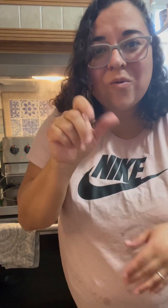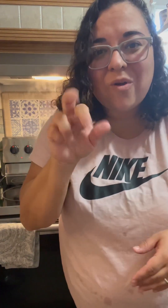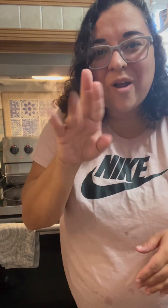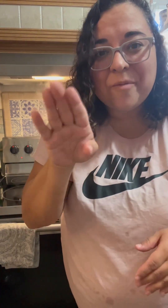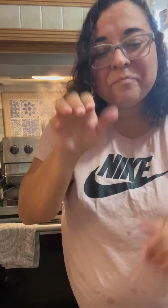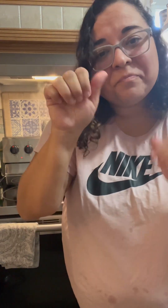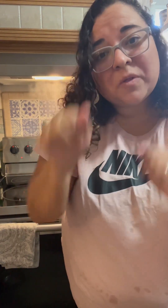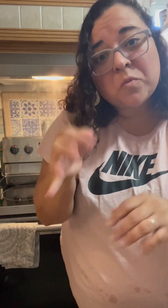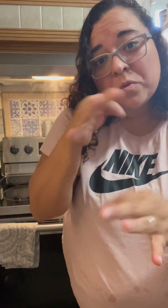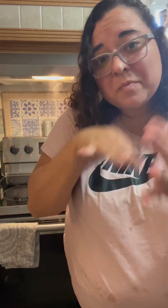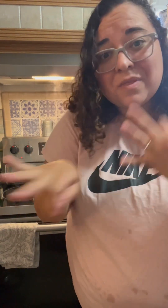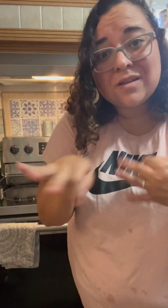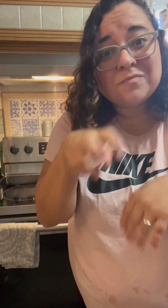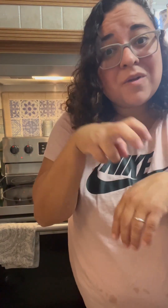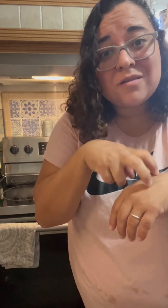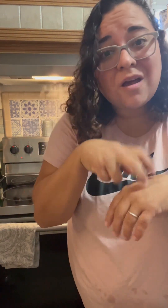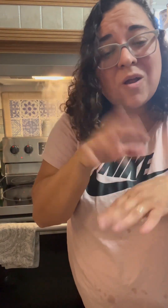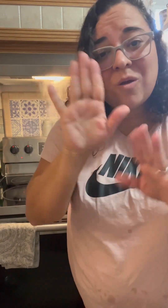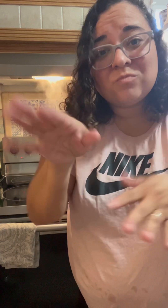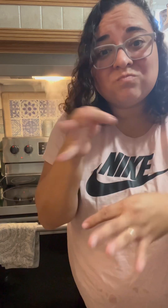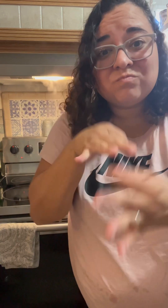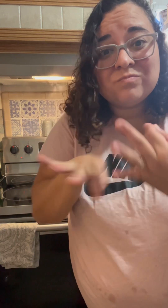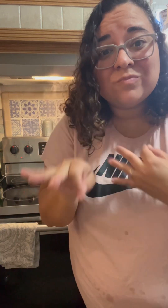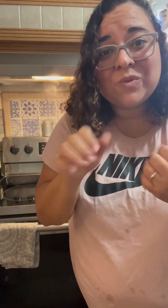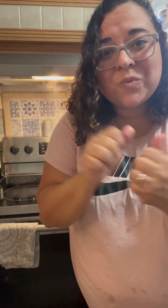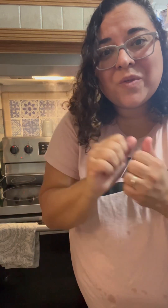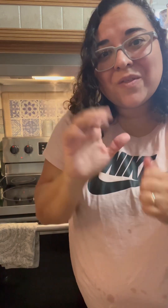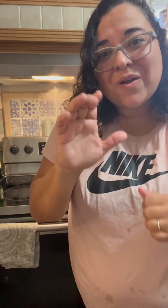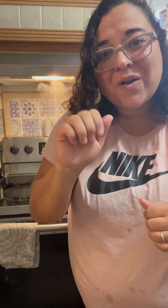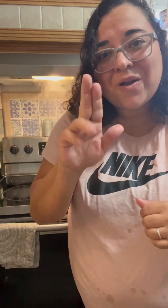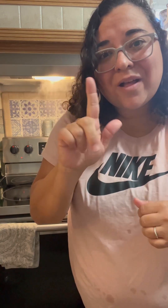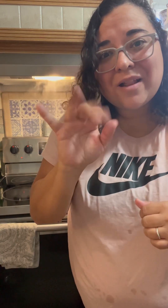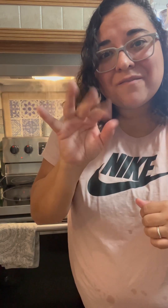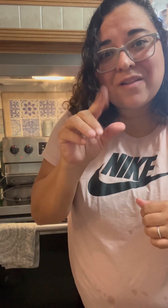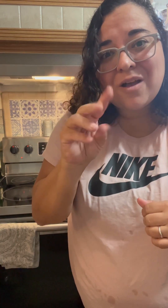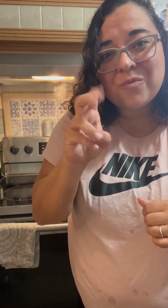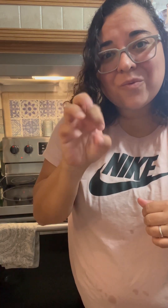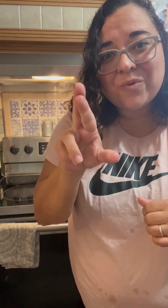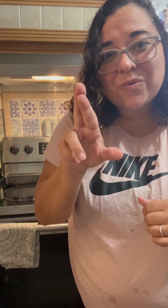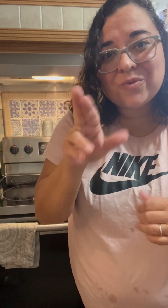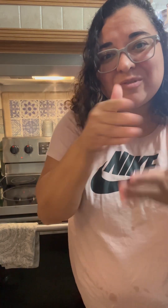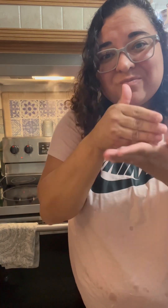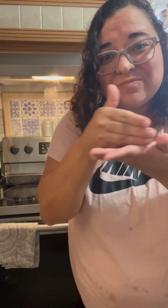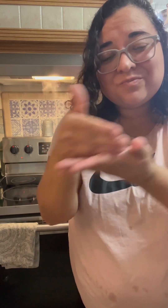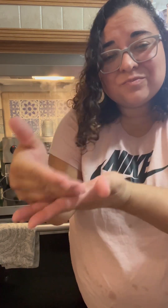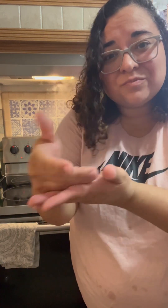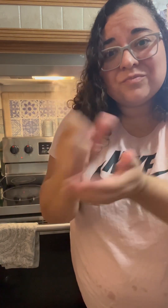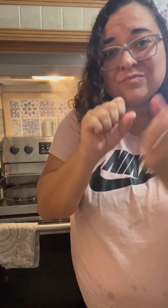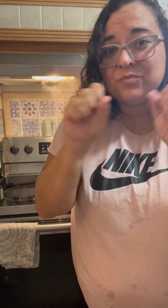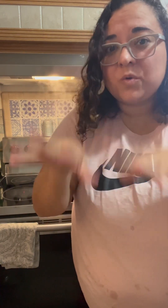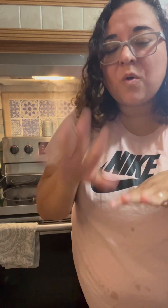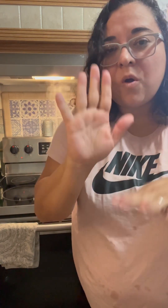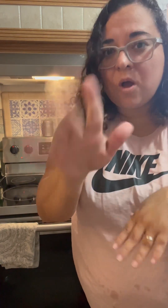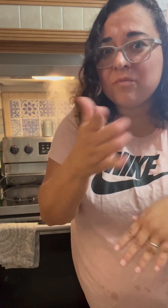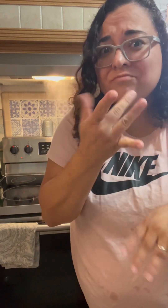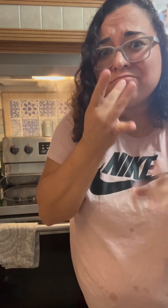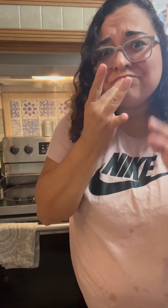If you prefer to have like a keto soup or a low carb soup, you can substitute the potatoes